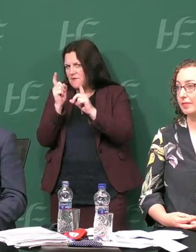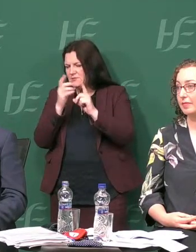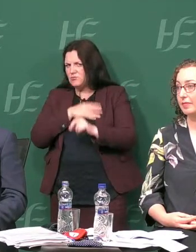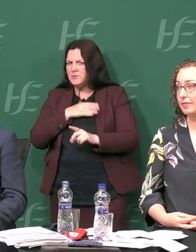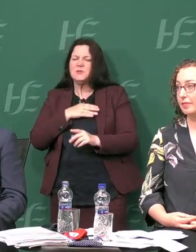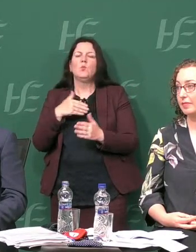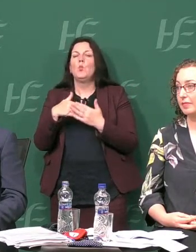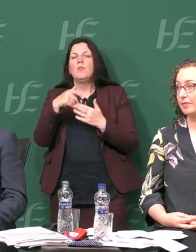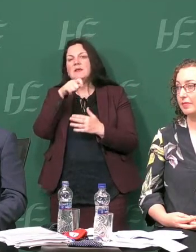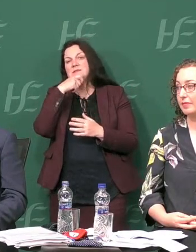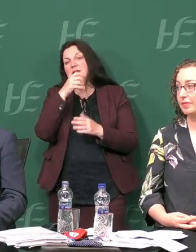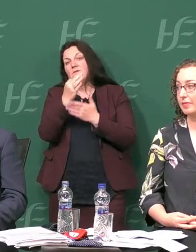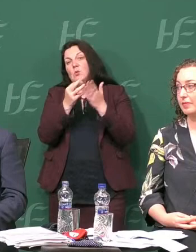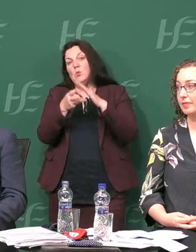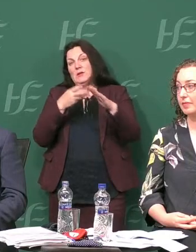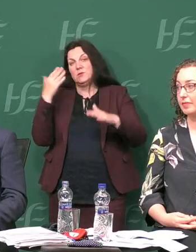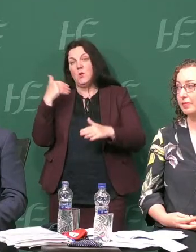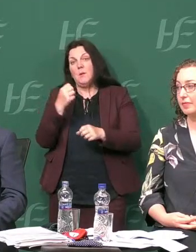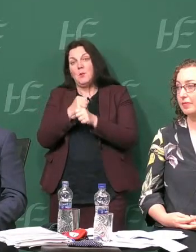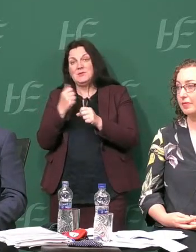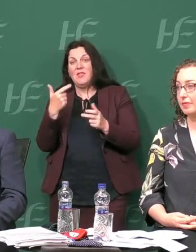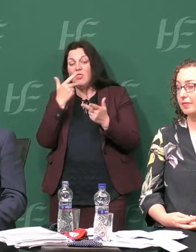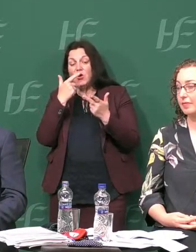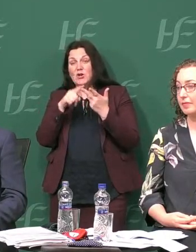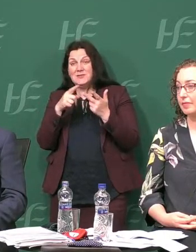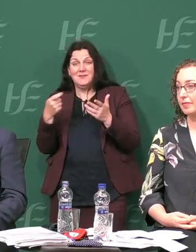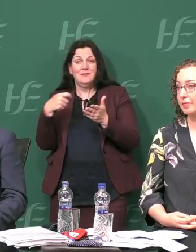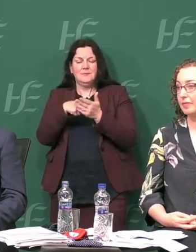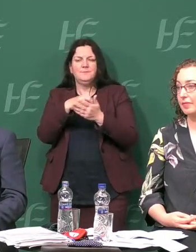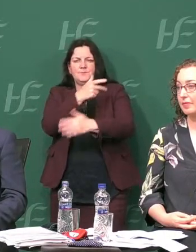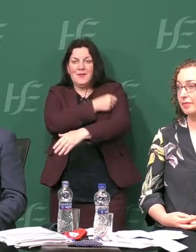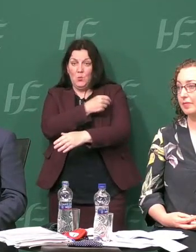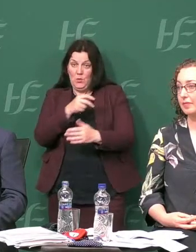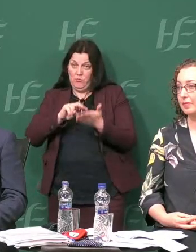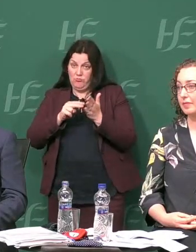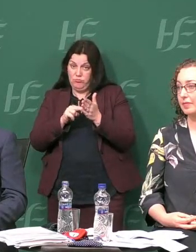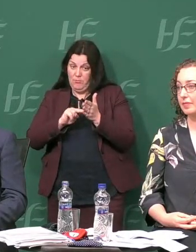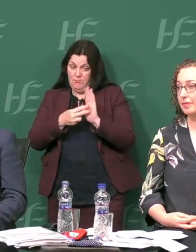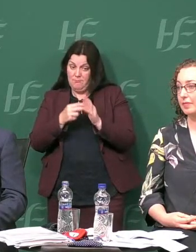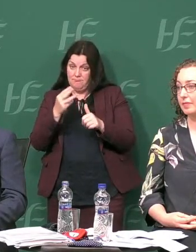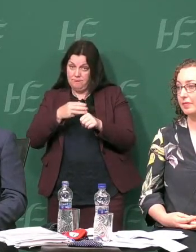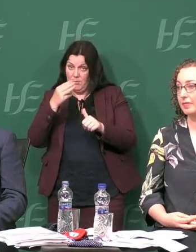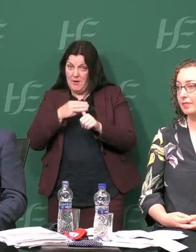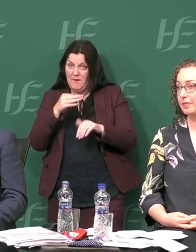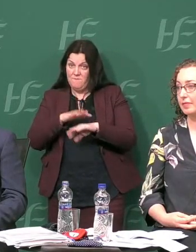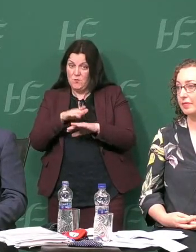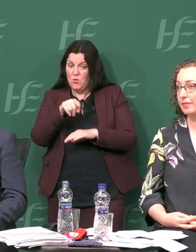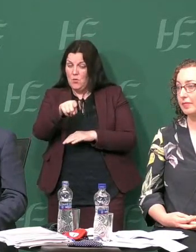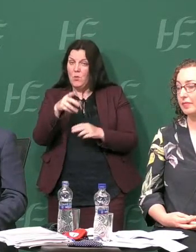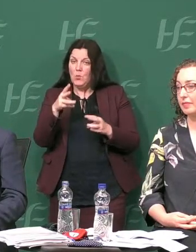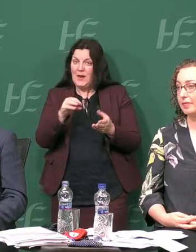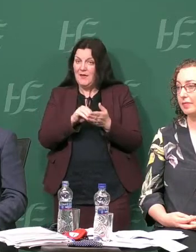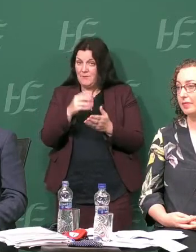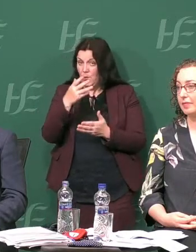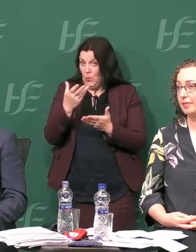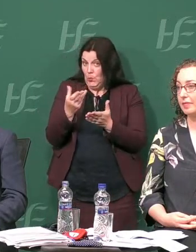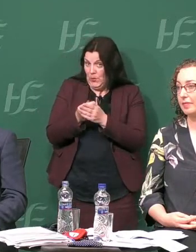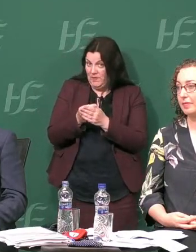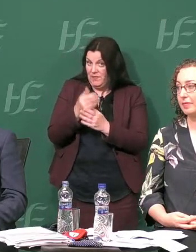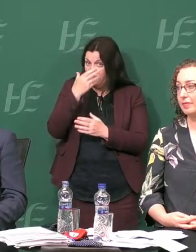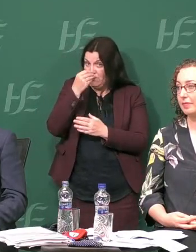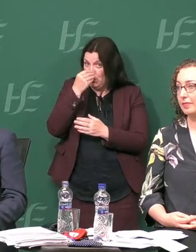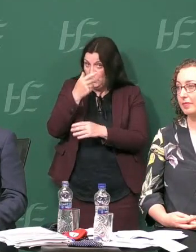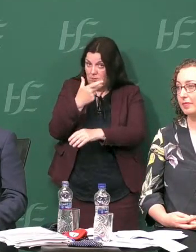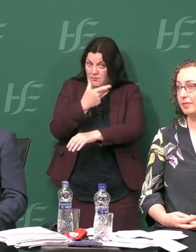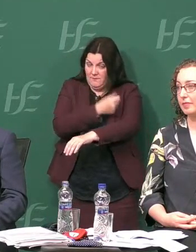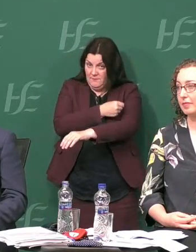previously a few weeks ago was to prepare the planning, scenario planning, which we are doing for booster campaigns in conjunction with flu. We haven't